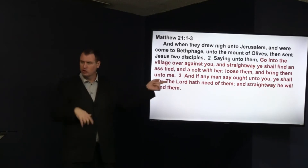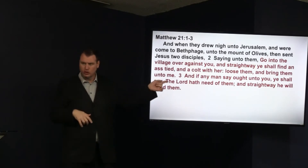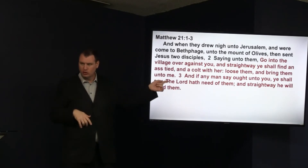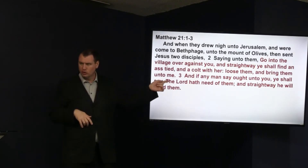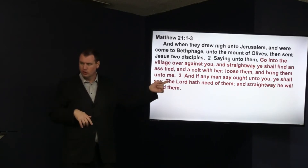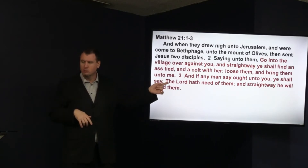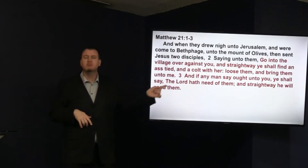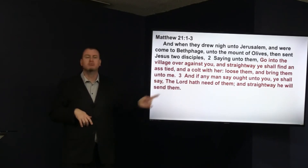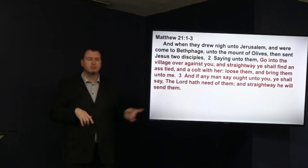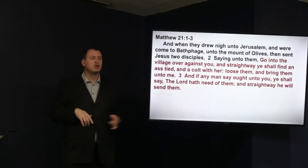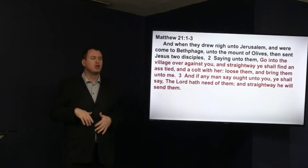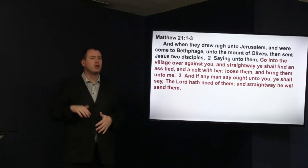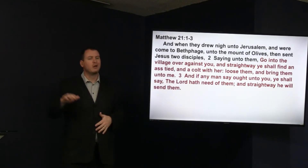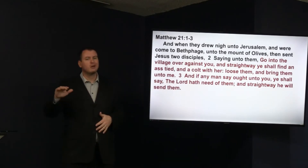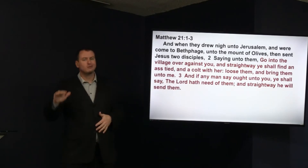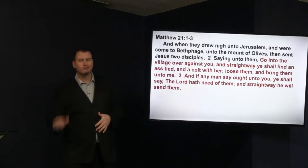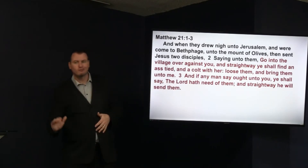But we're not talking about a horse here.